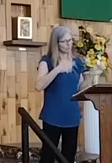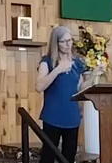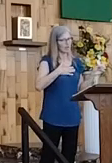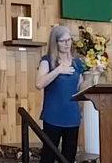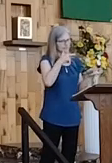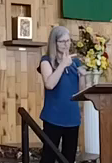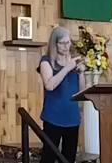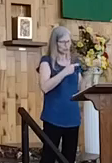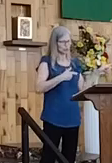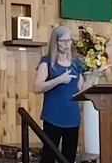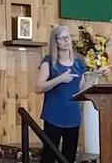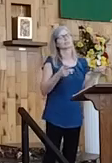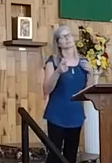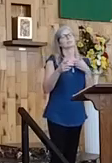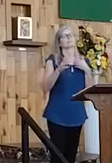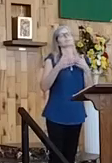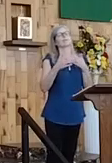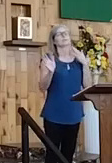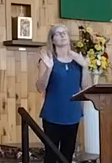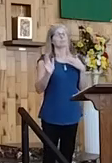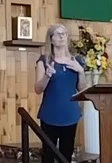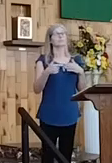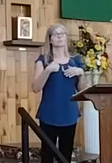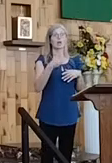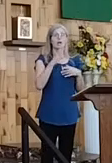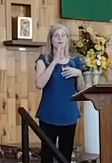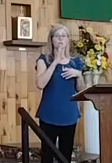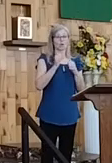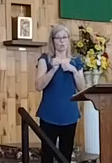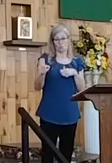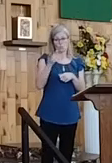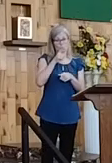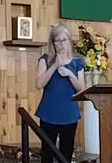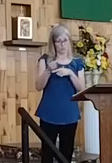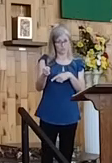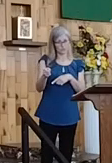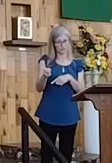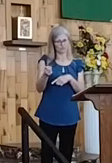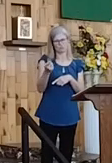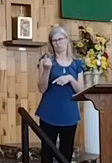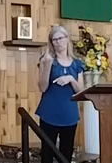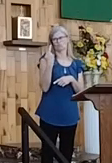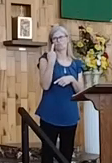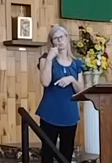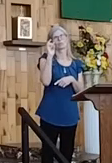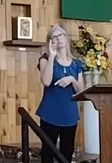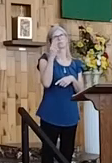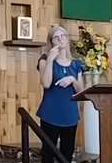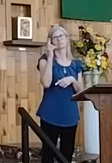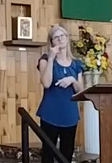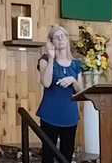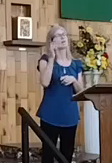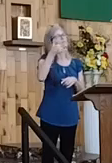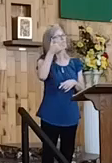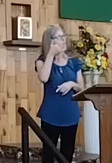the time about that. But while I was talking to her just a couple of days ago on the